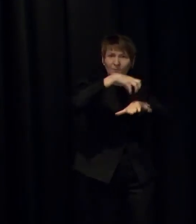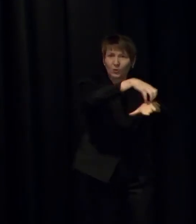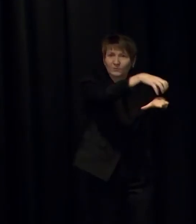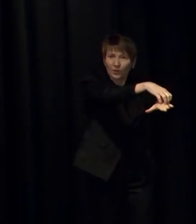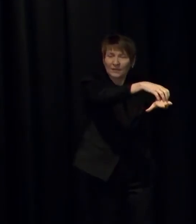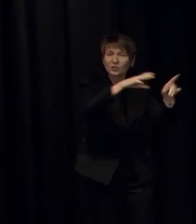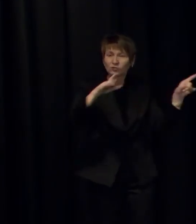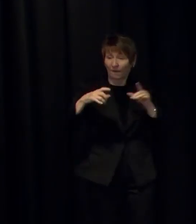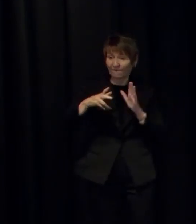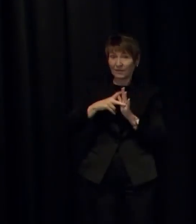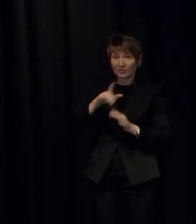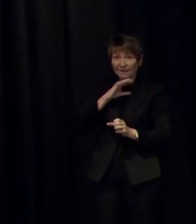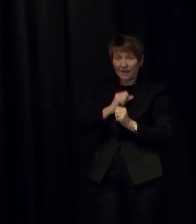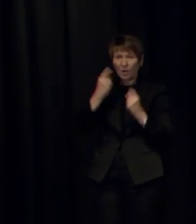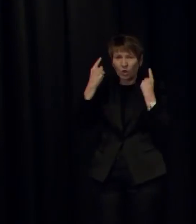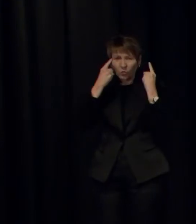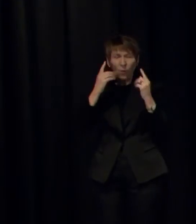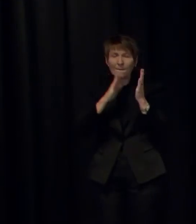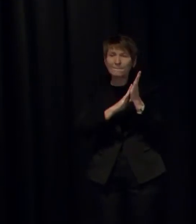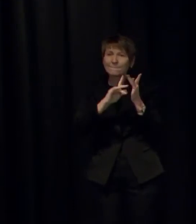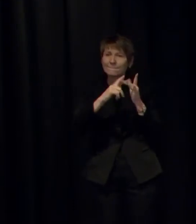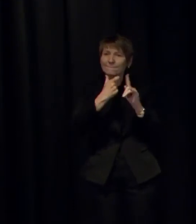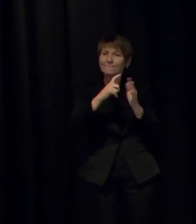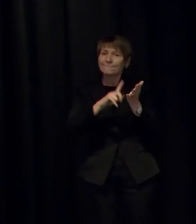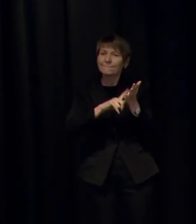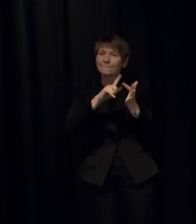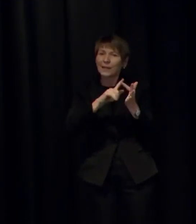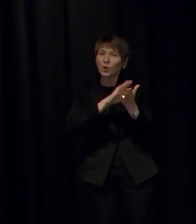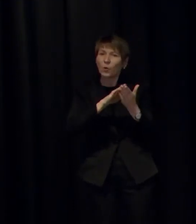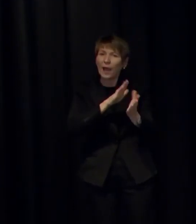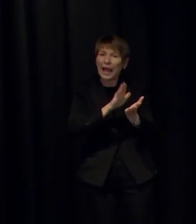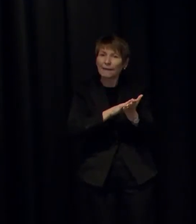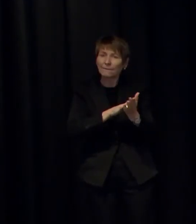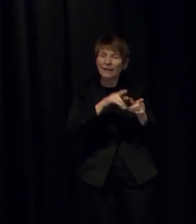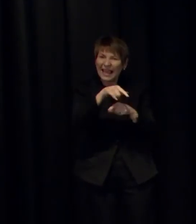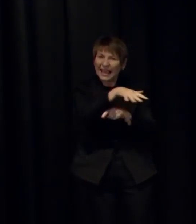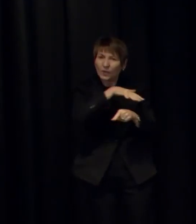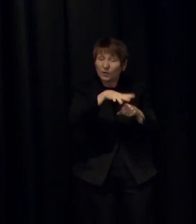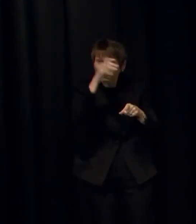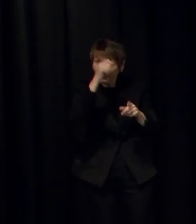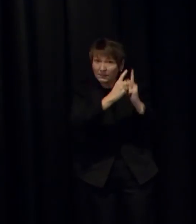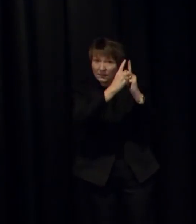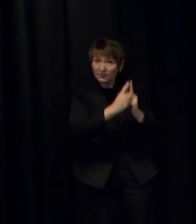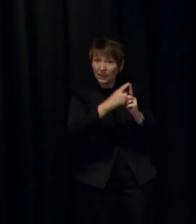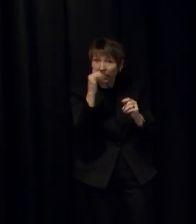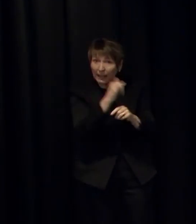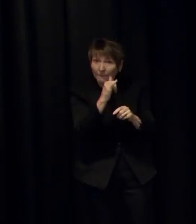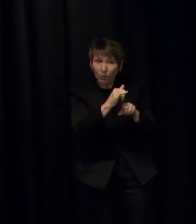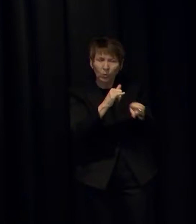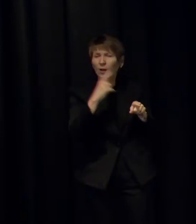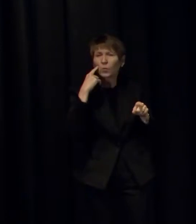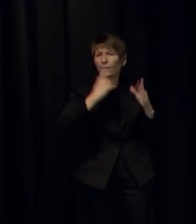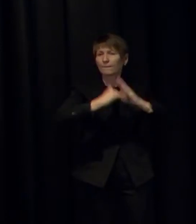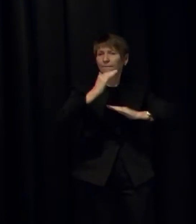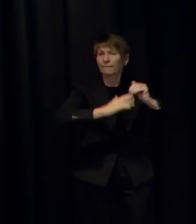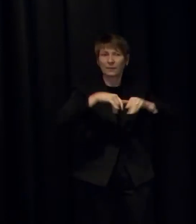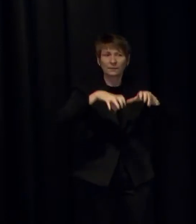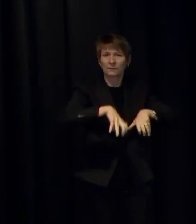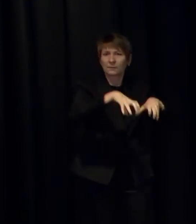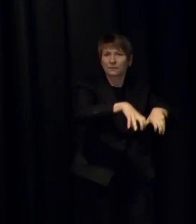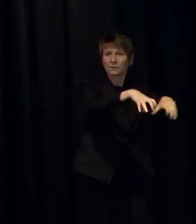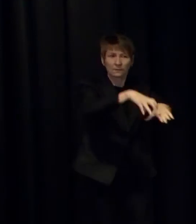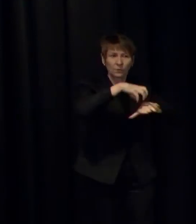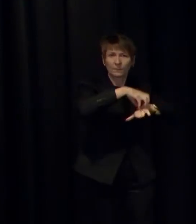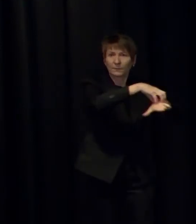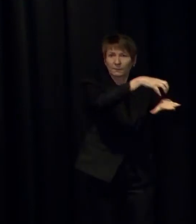is a very good investment, and I would just make the point, we're going to run it, but the Commonwealth are building it. The Victorian taxpayers are not building